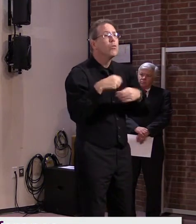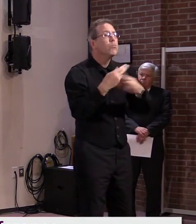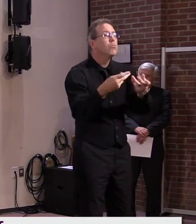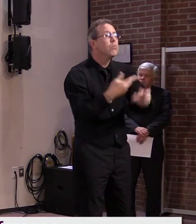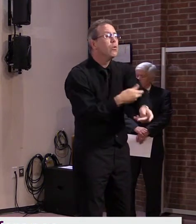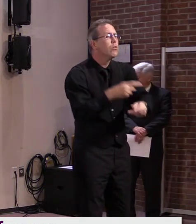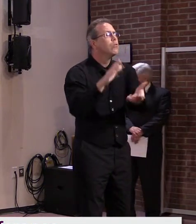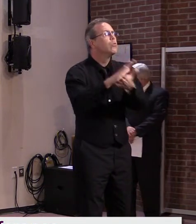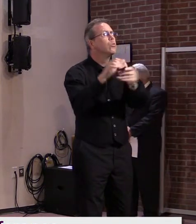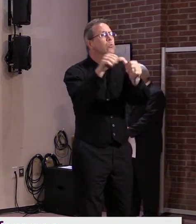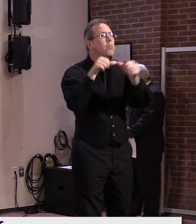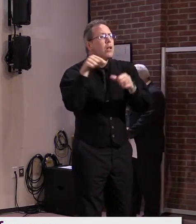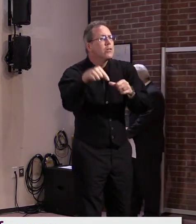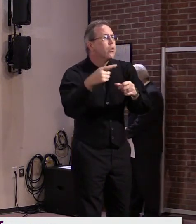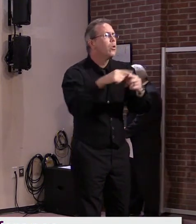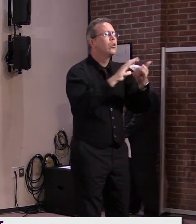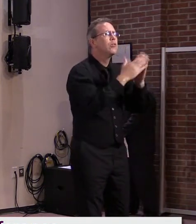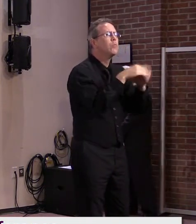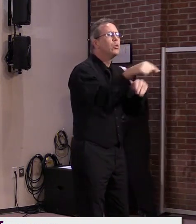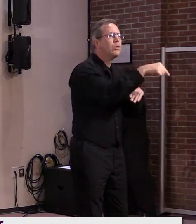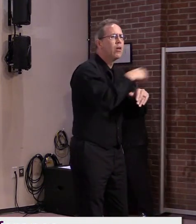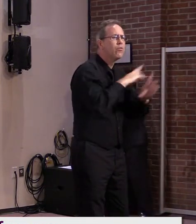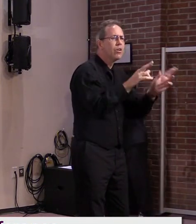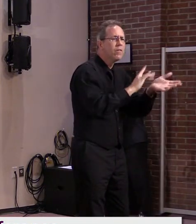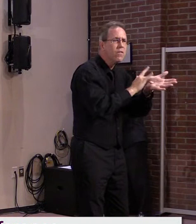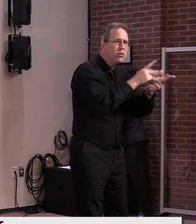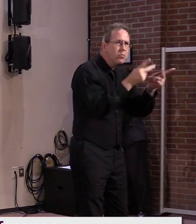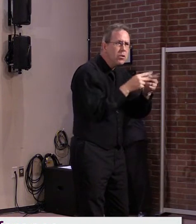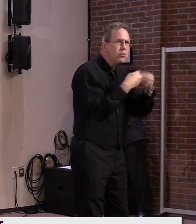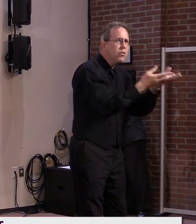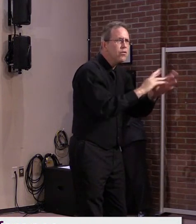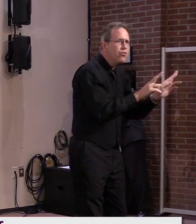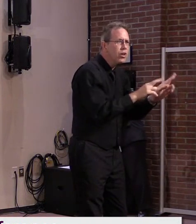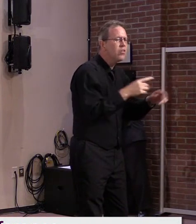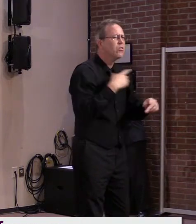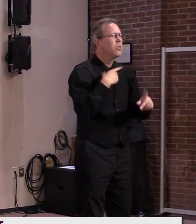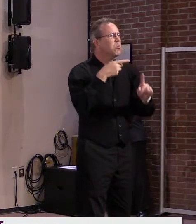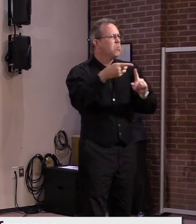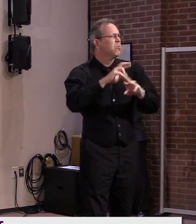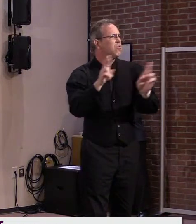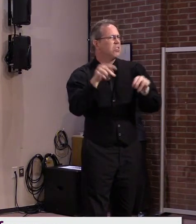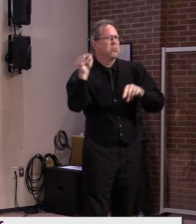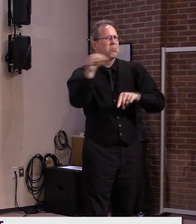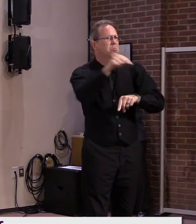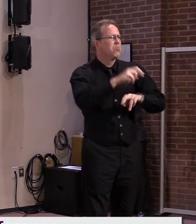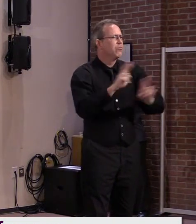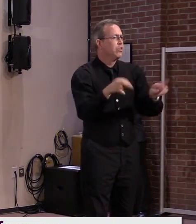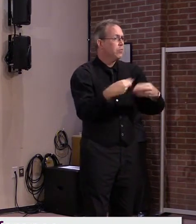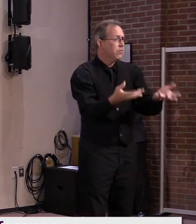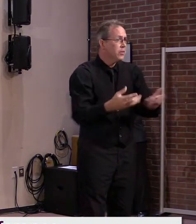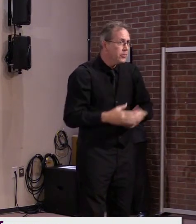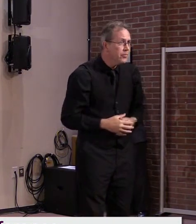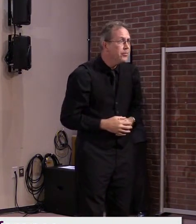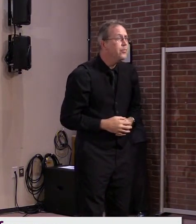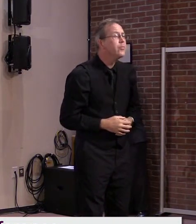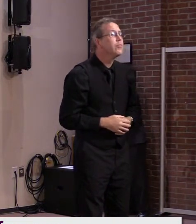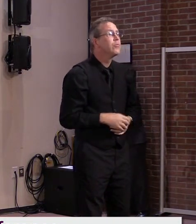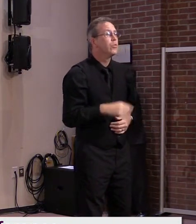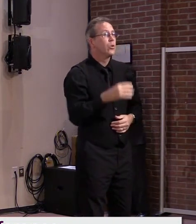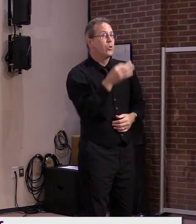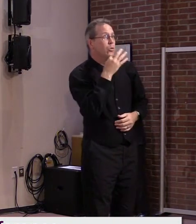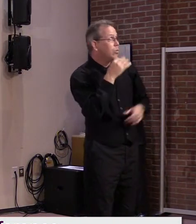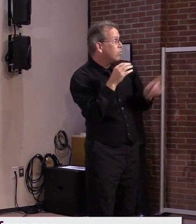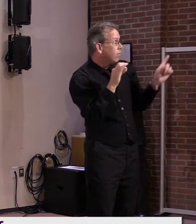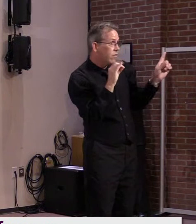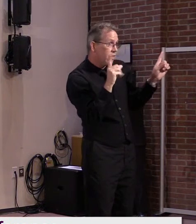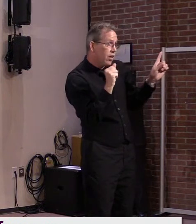pharmacy partners. Next, in a few minutes, Secretary French will go into detail about new testing initiatives we've been